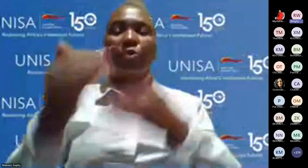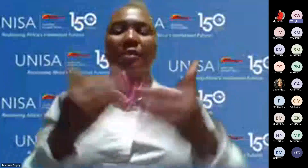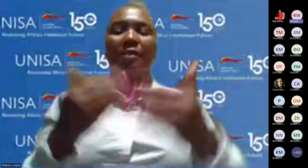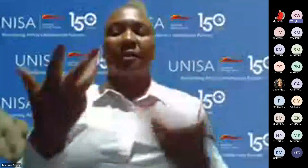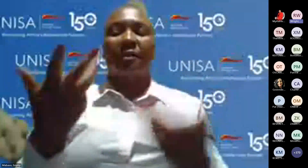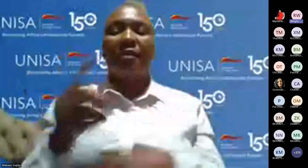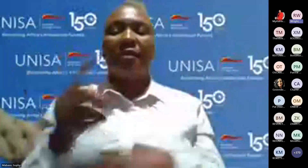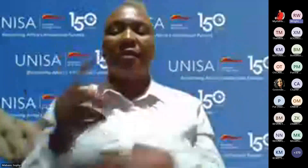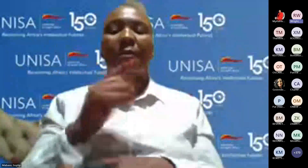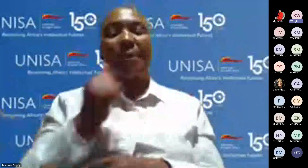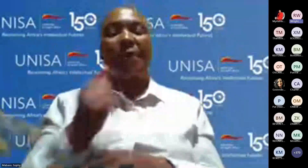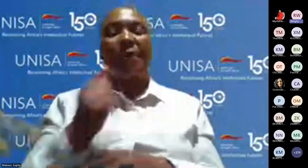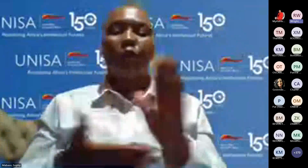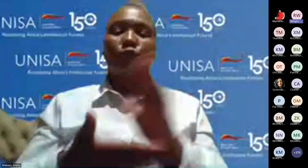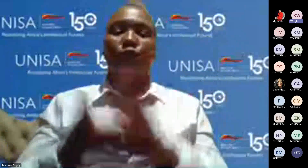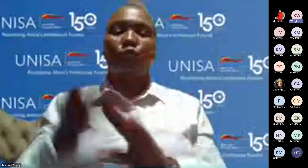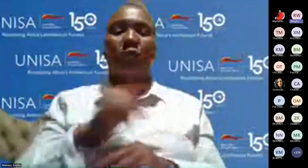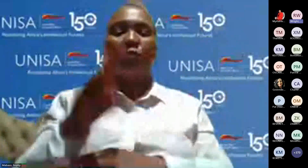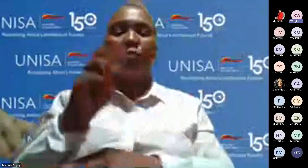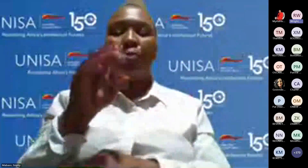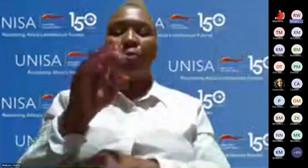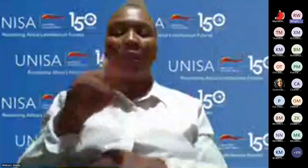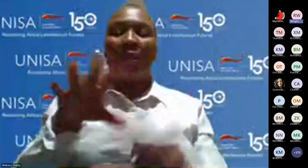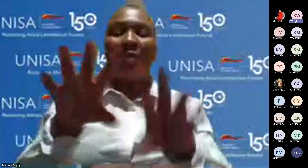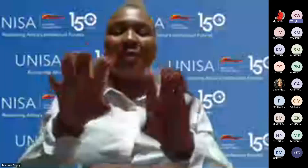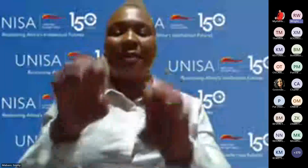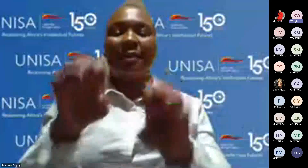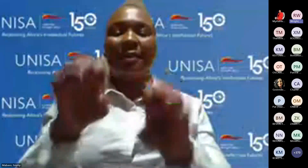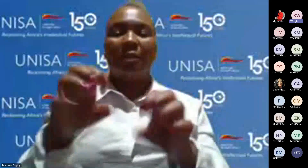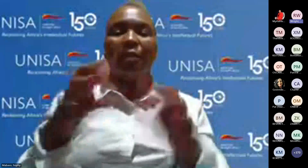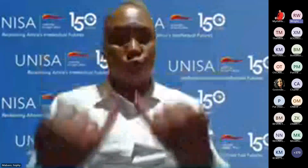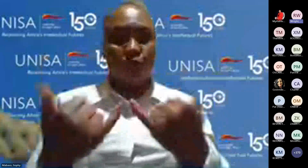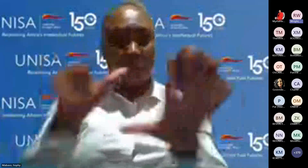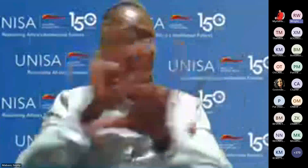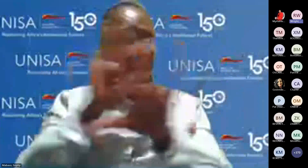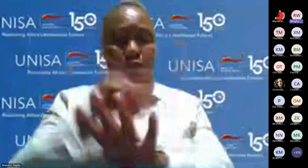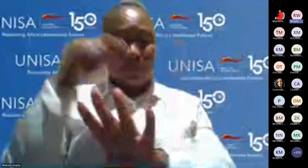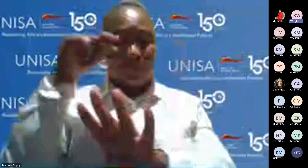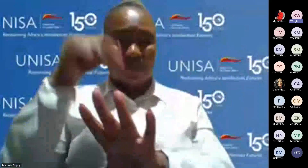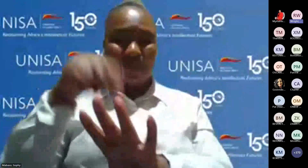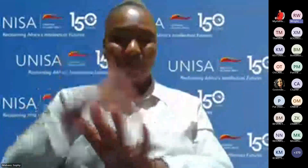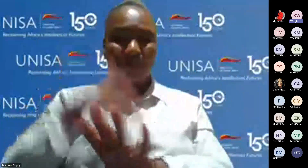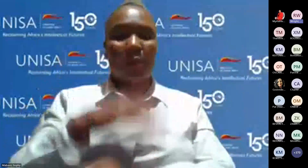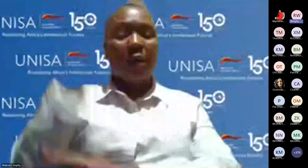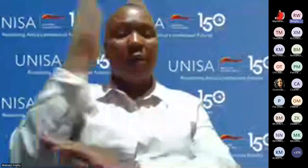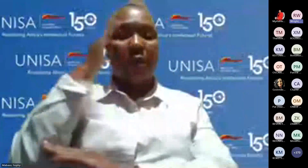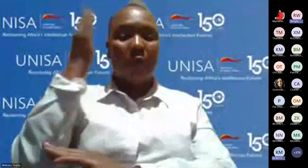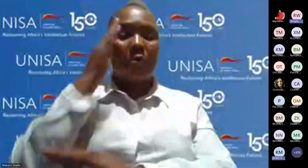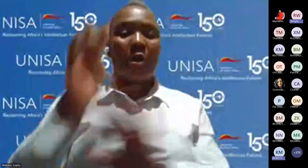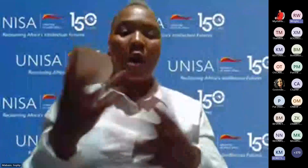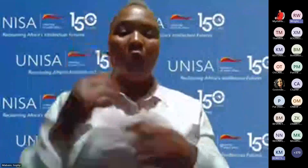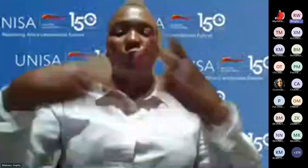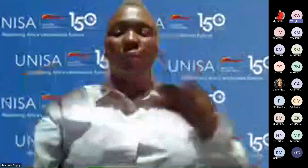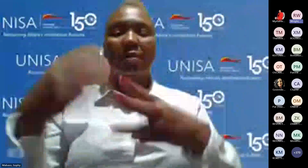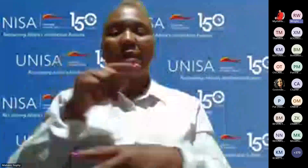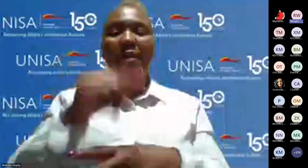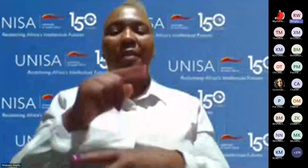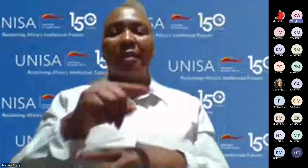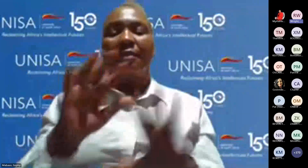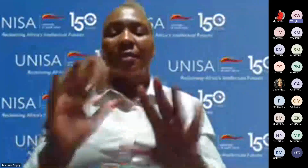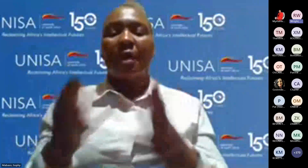please go and do those mock exams tonight so that you know you're at ease, exactly how it works. But that is the scenario how to